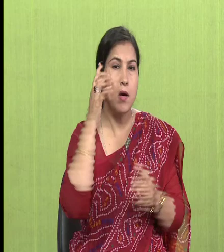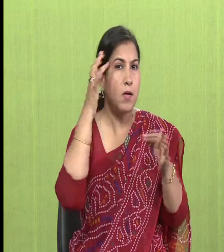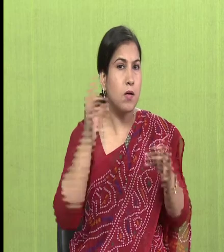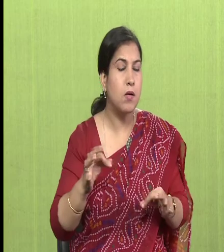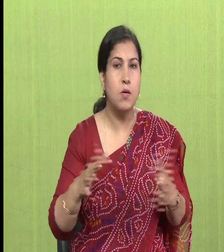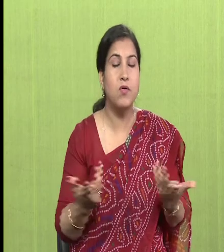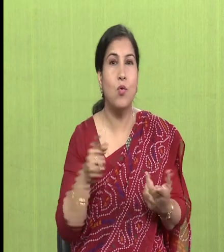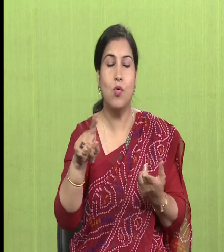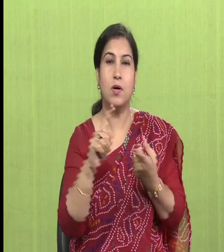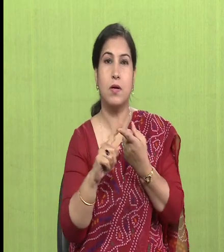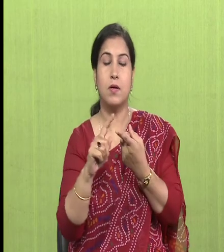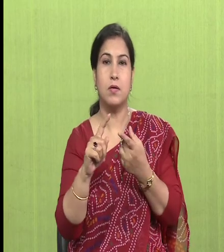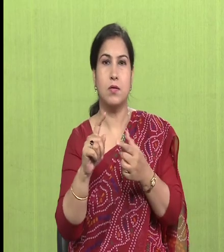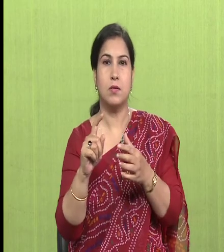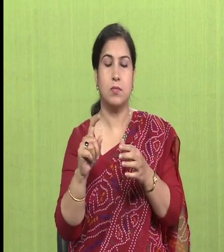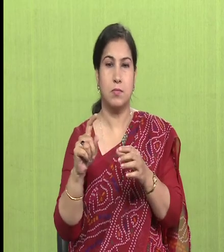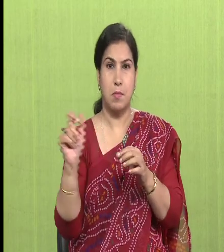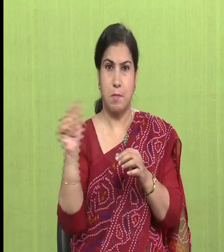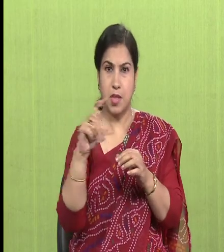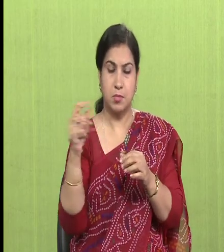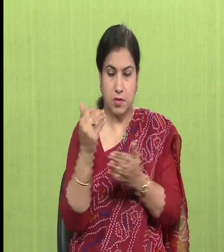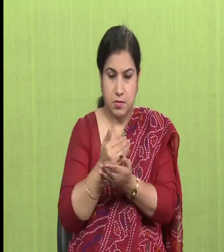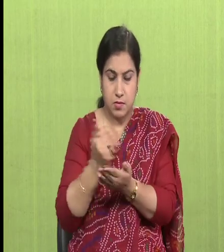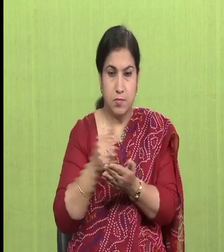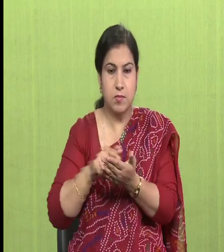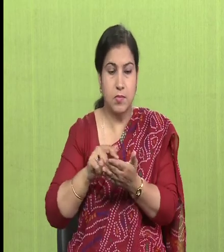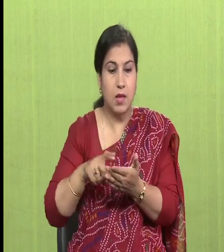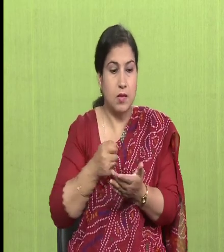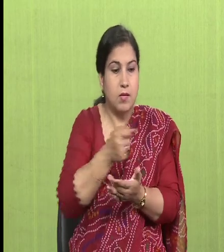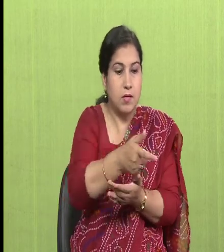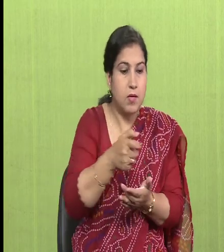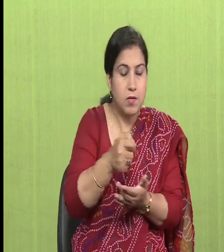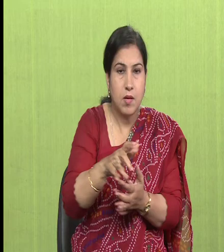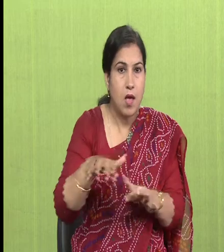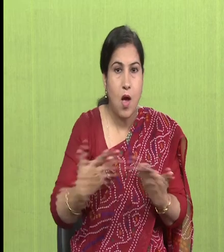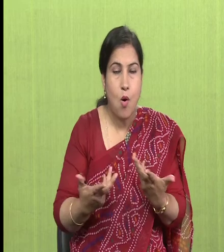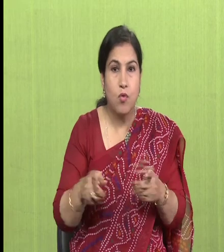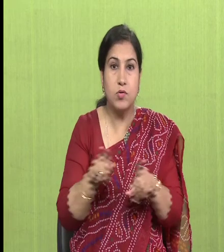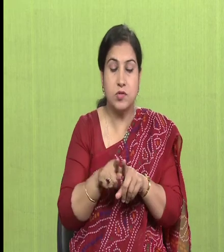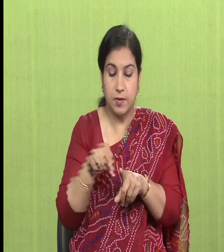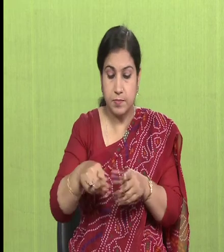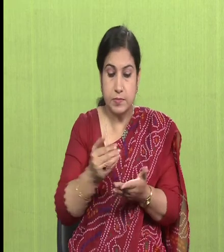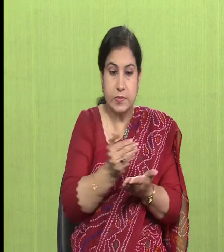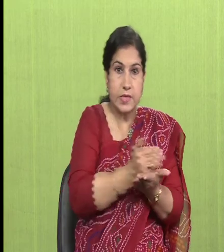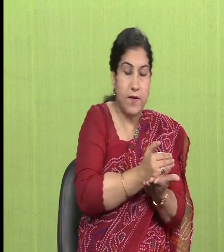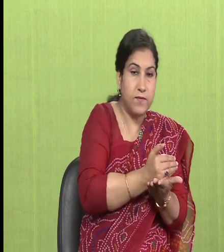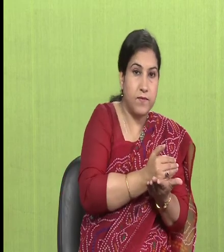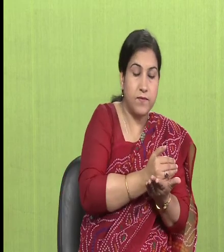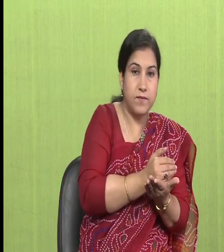their income and how they save a certain portion of that income for use in the